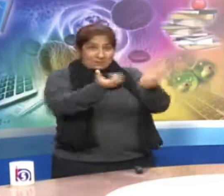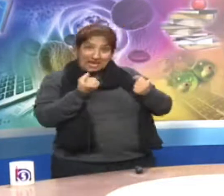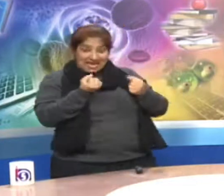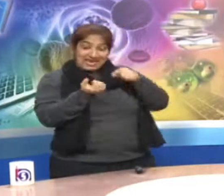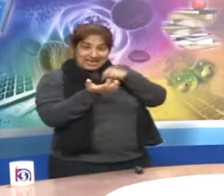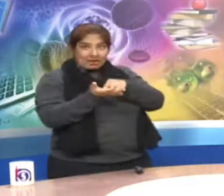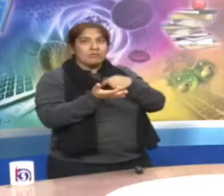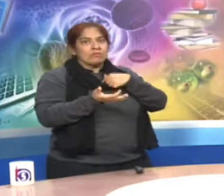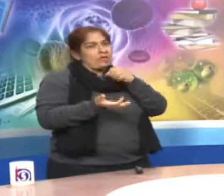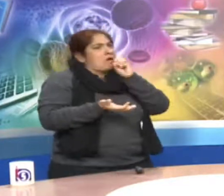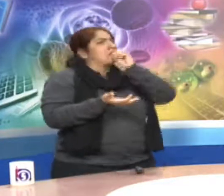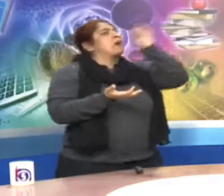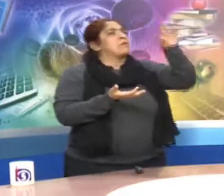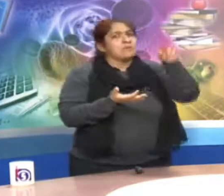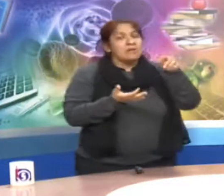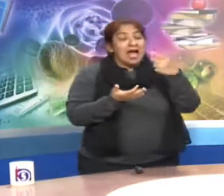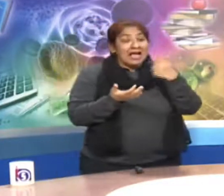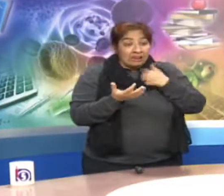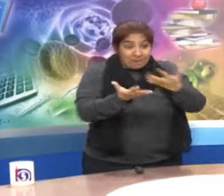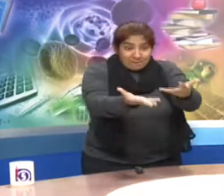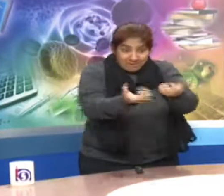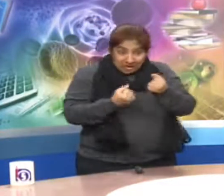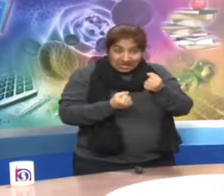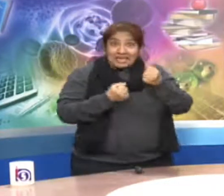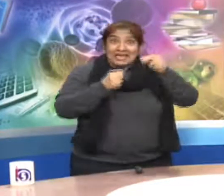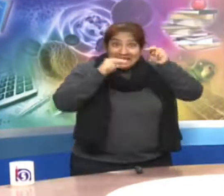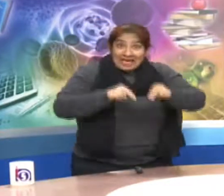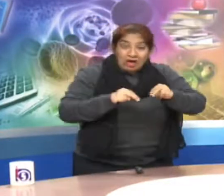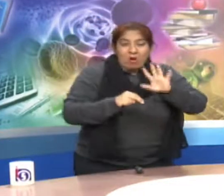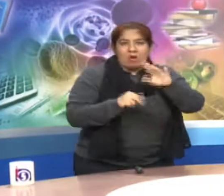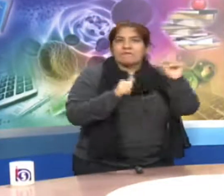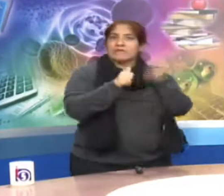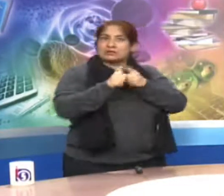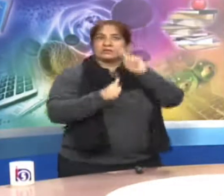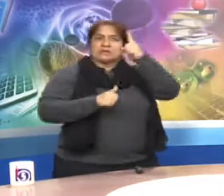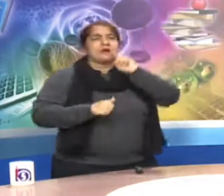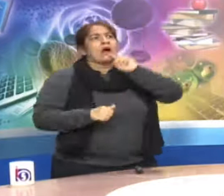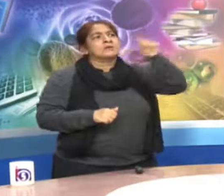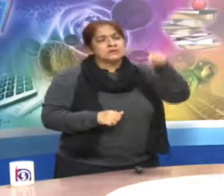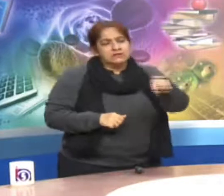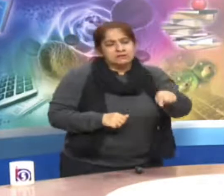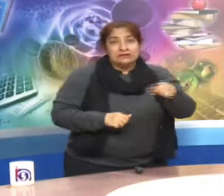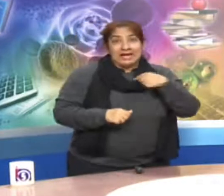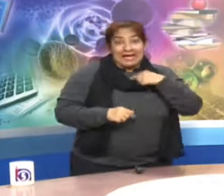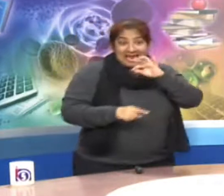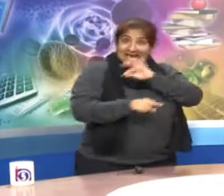being aware of the information. So when you buy a product, you first ask them,